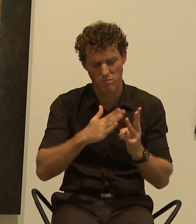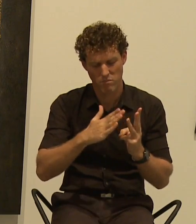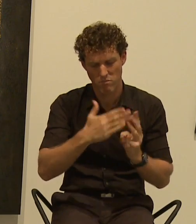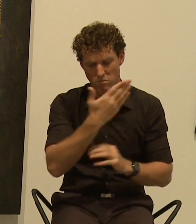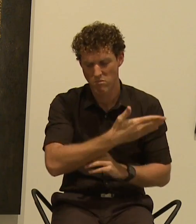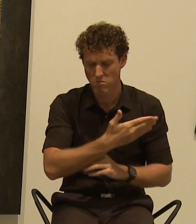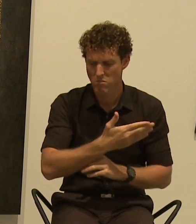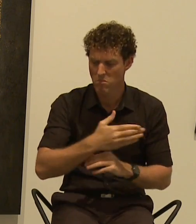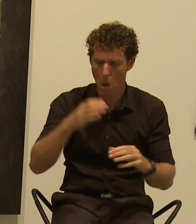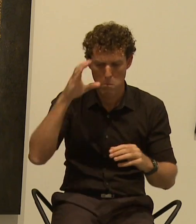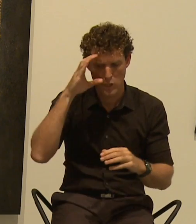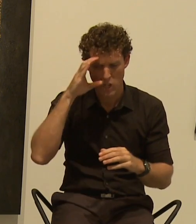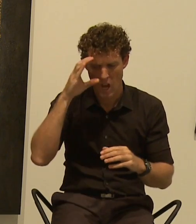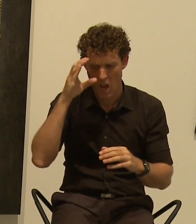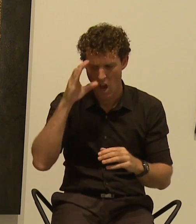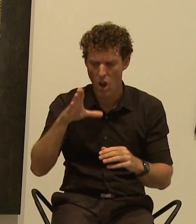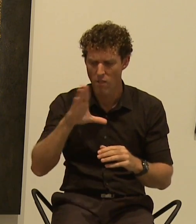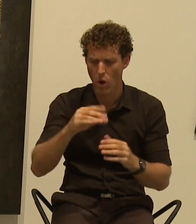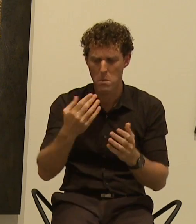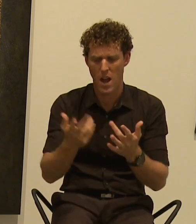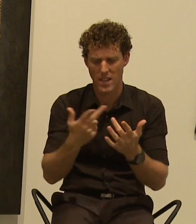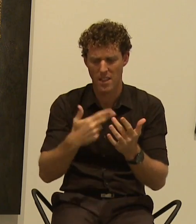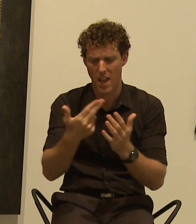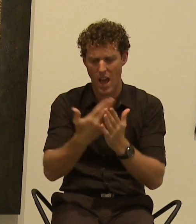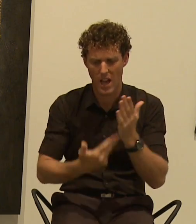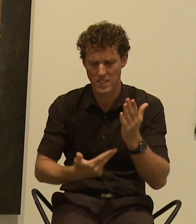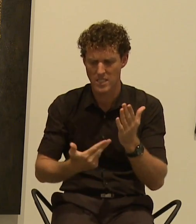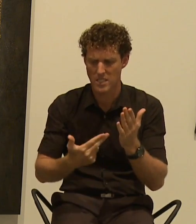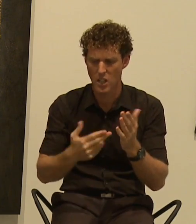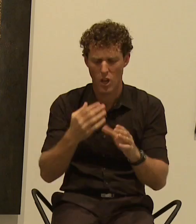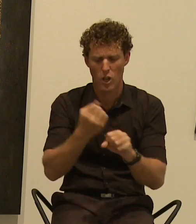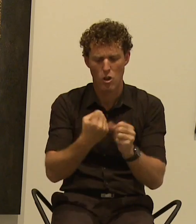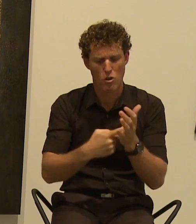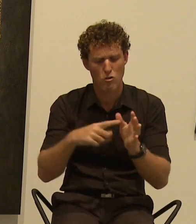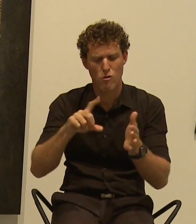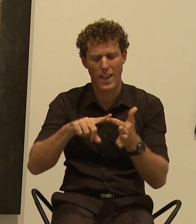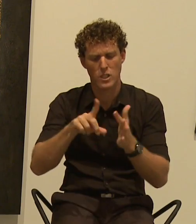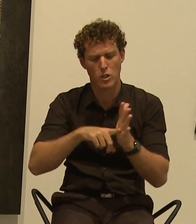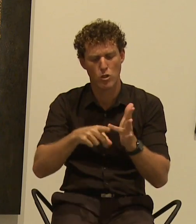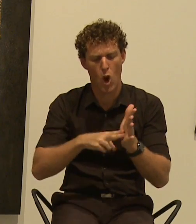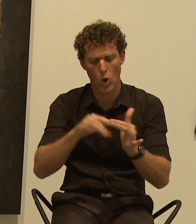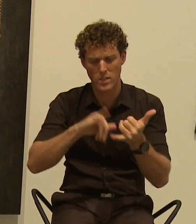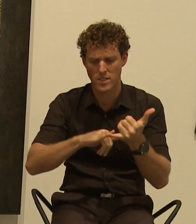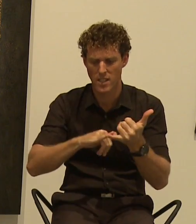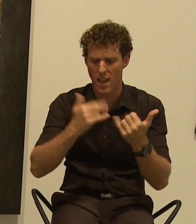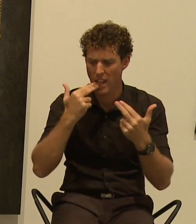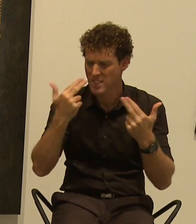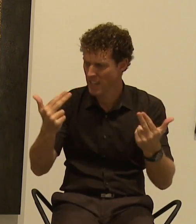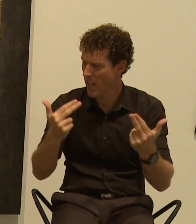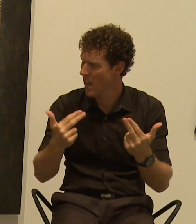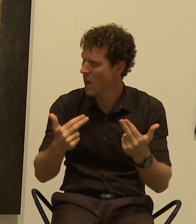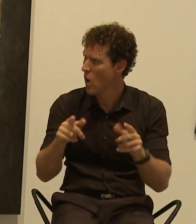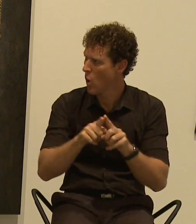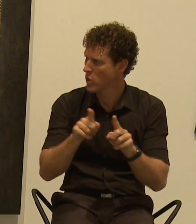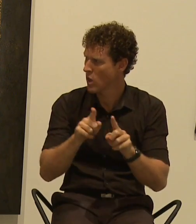photograph was by Robert Mapplethorpe, and that's Grace Jones, and Keith Haring. He did the